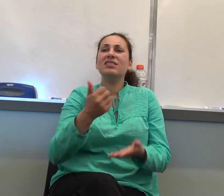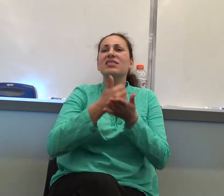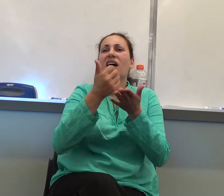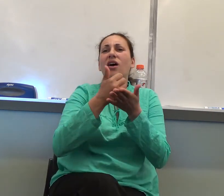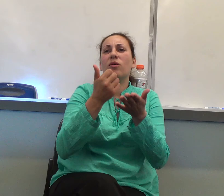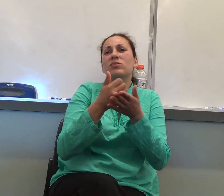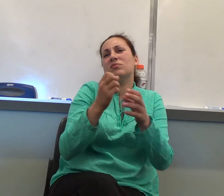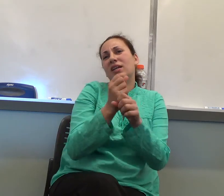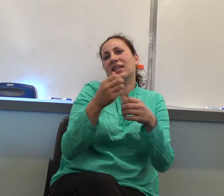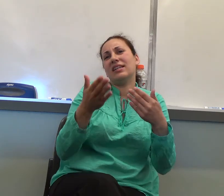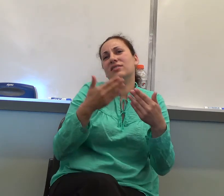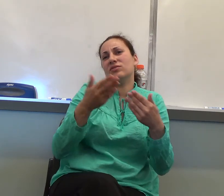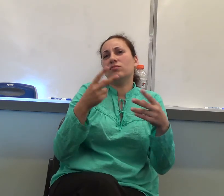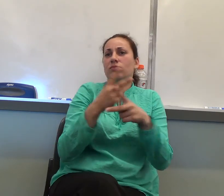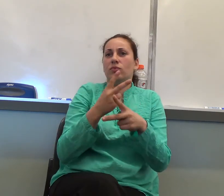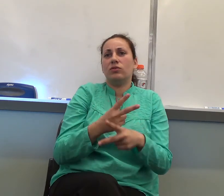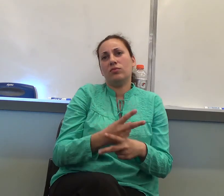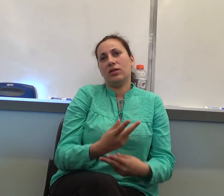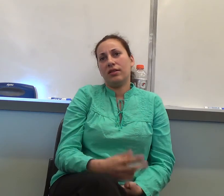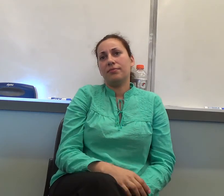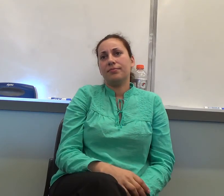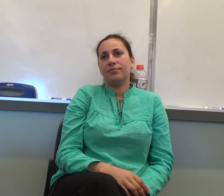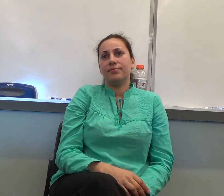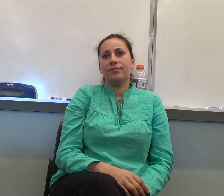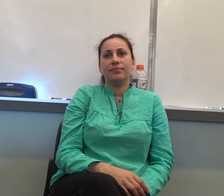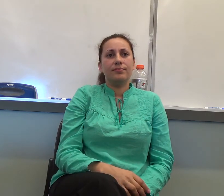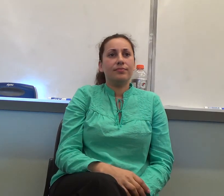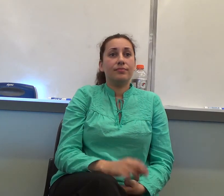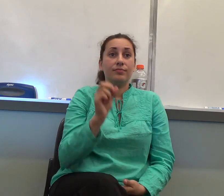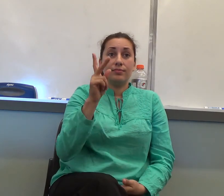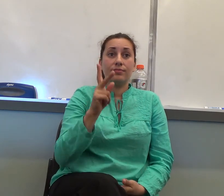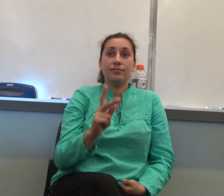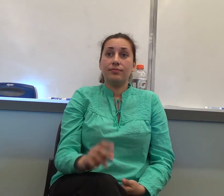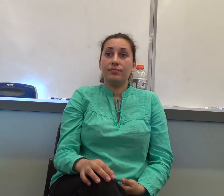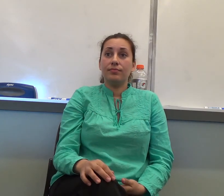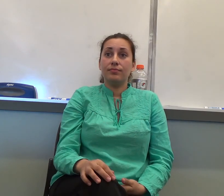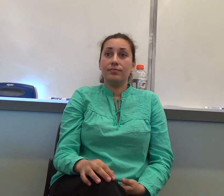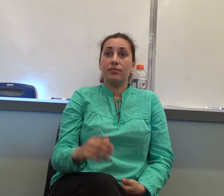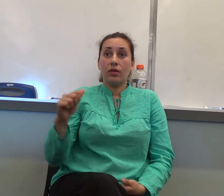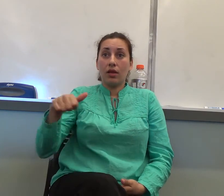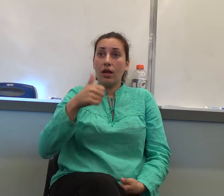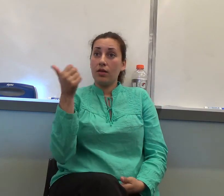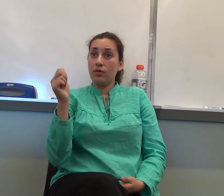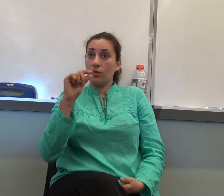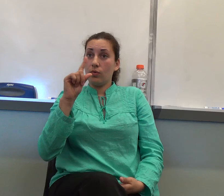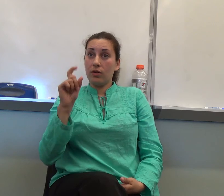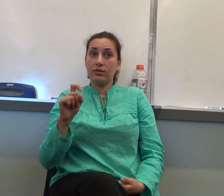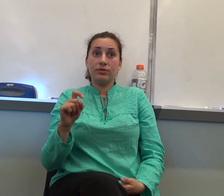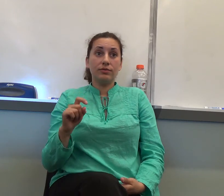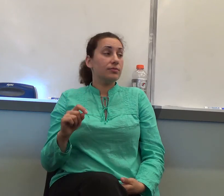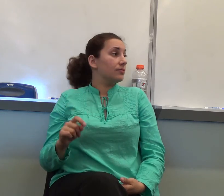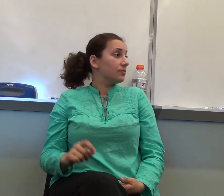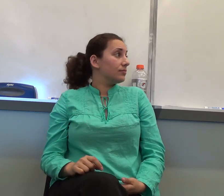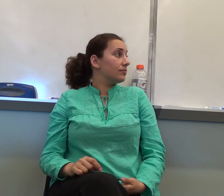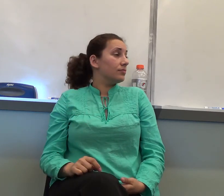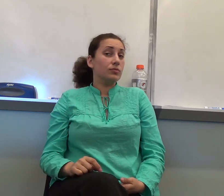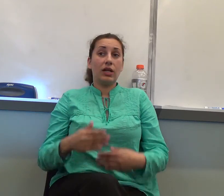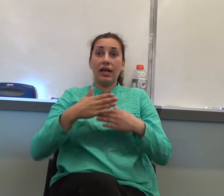That's what it's for. Okay, anything else? Or let's go on then. Next topic is dividing